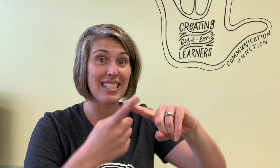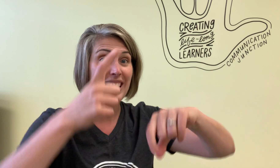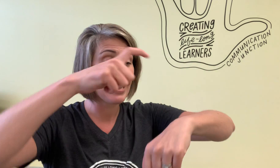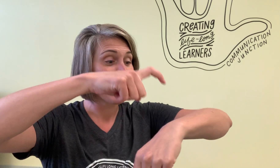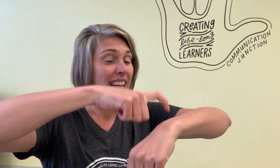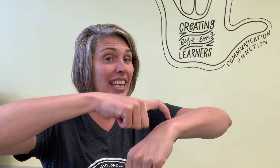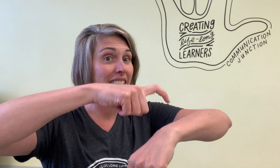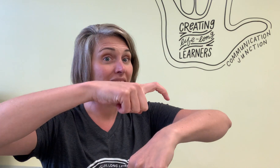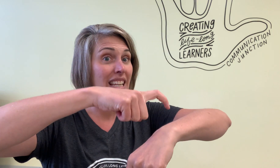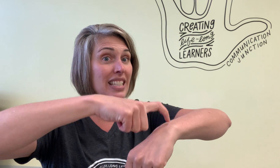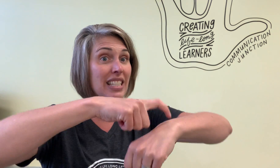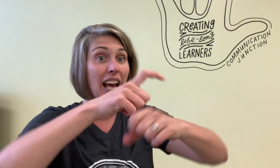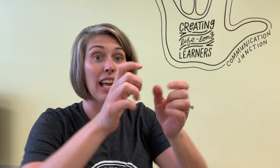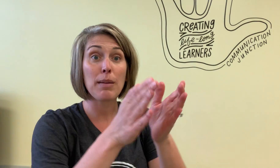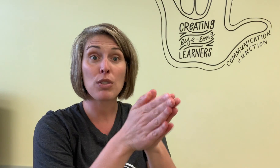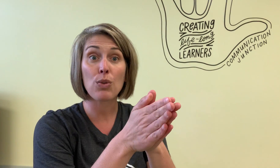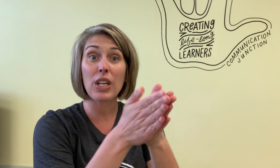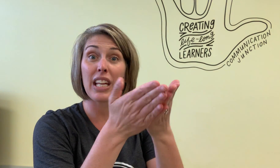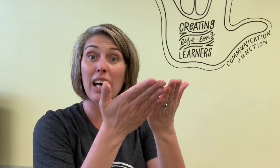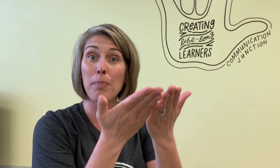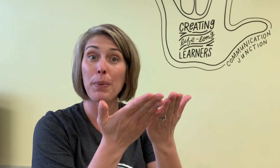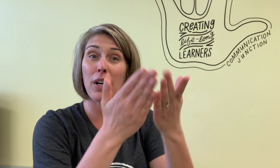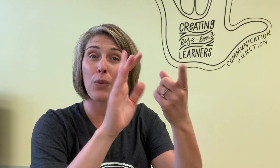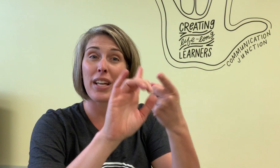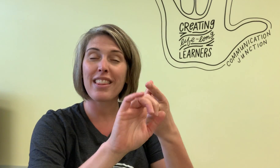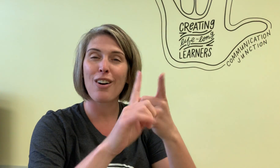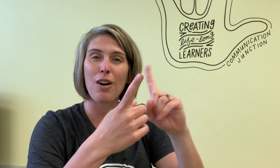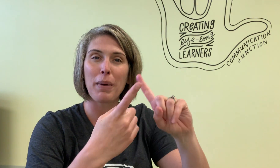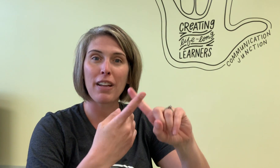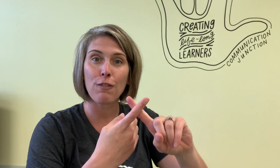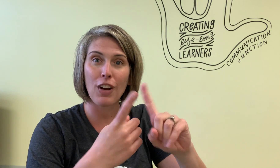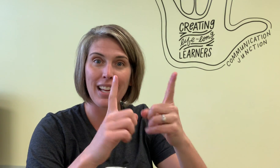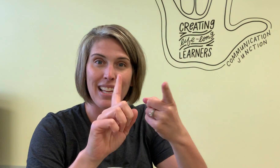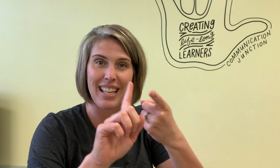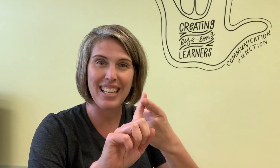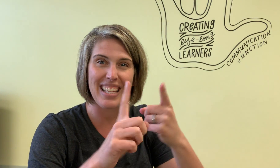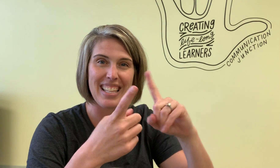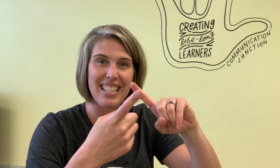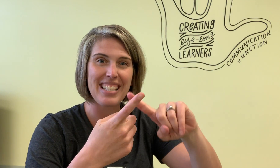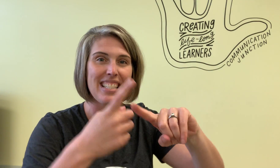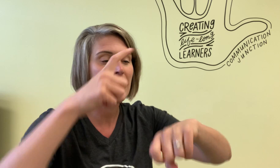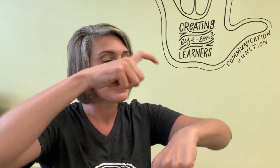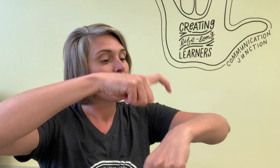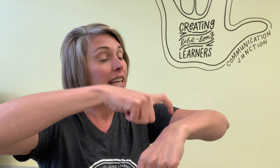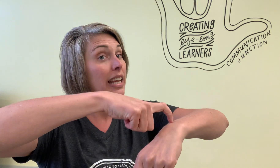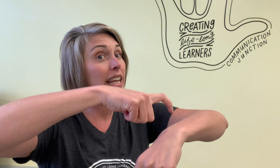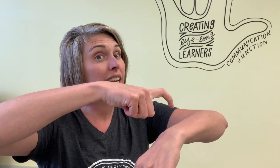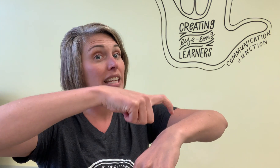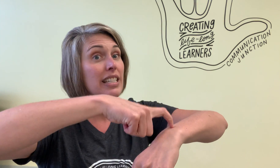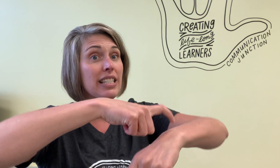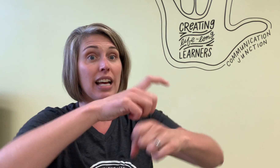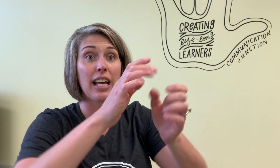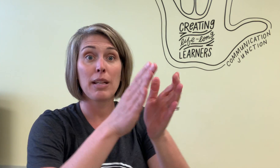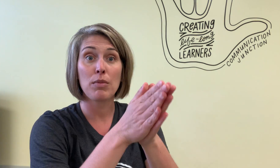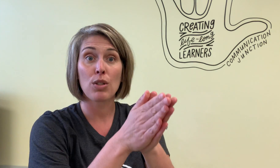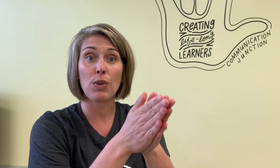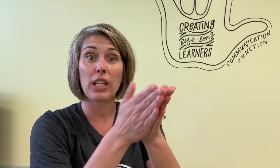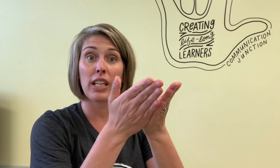friends. It is time to read a book with all my friends. It is time to read